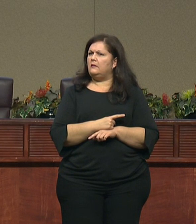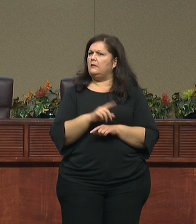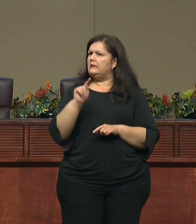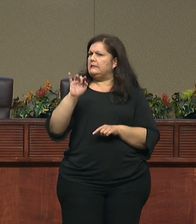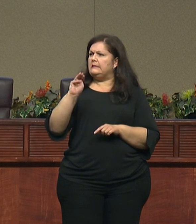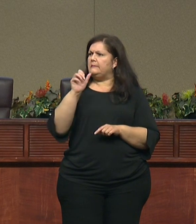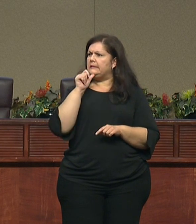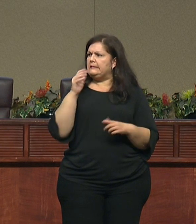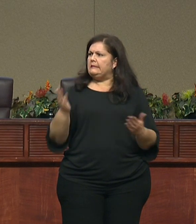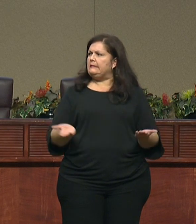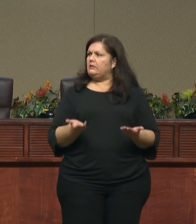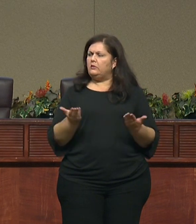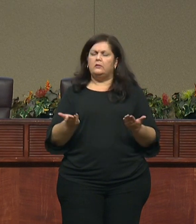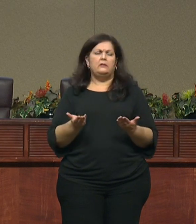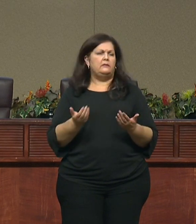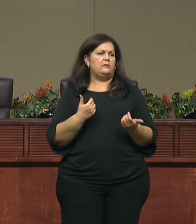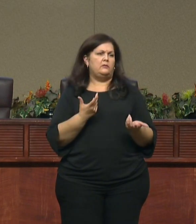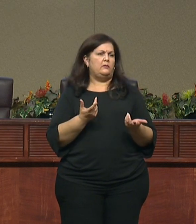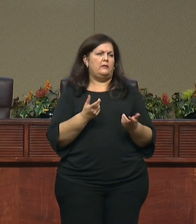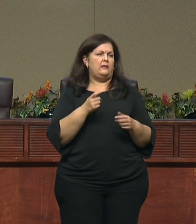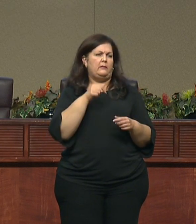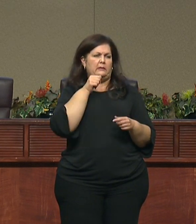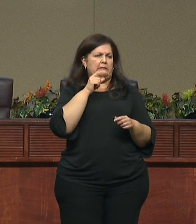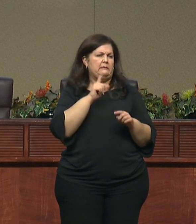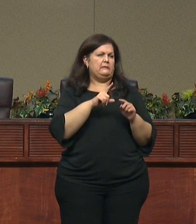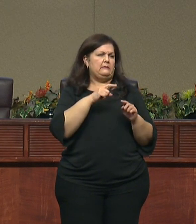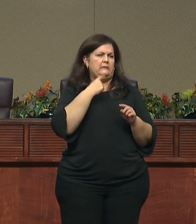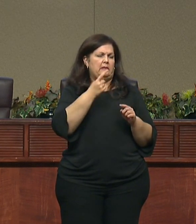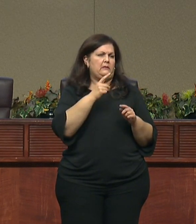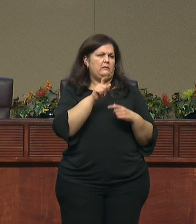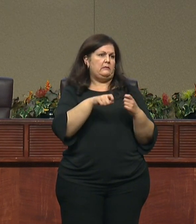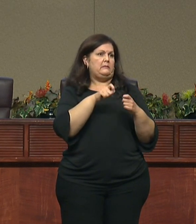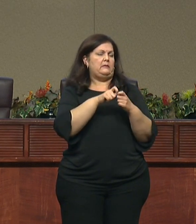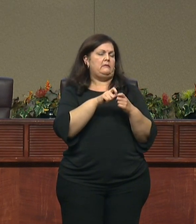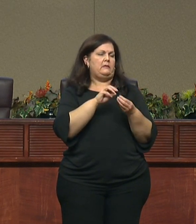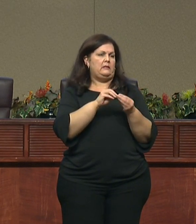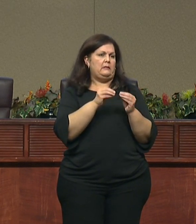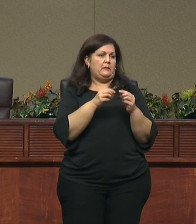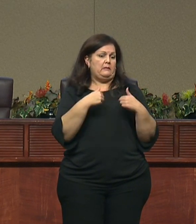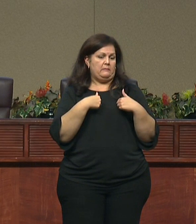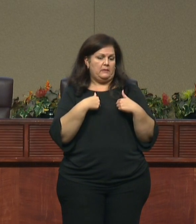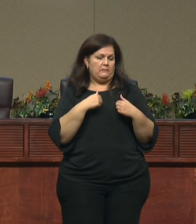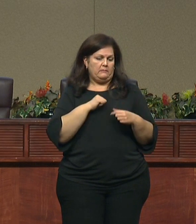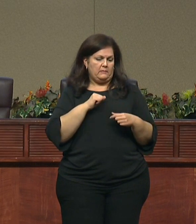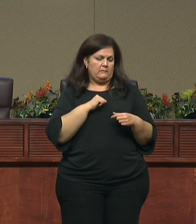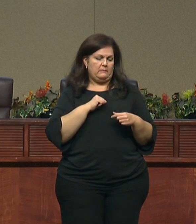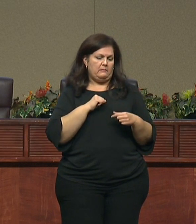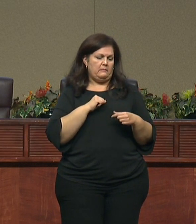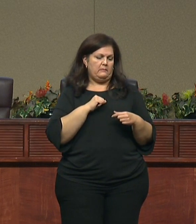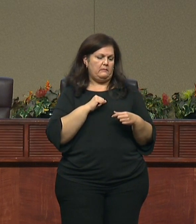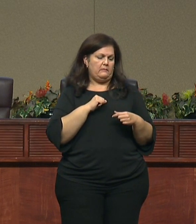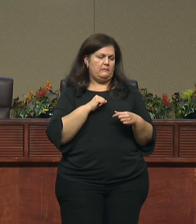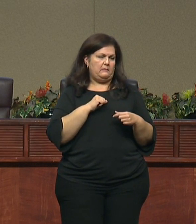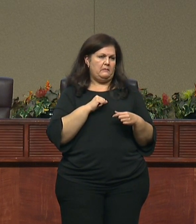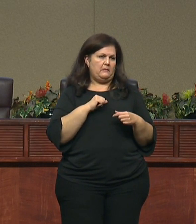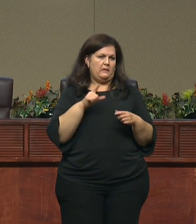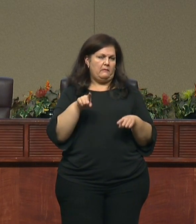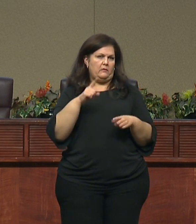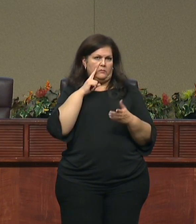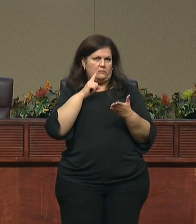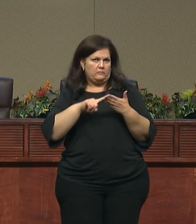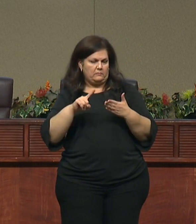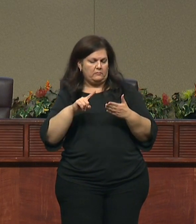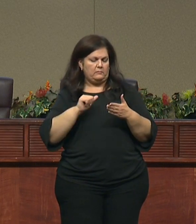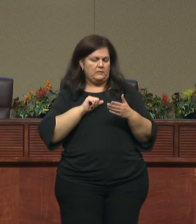Tim's not here, so I can't get into, because I haven't personally gone to the inspections, but I